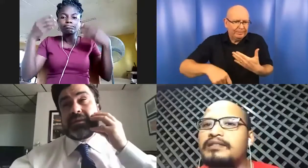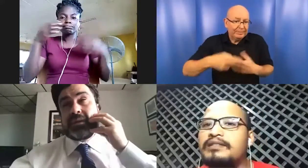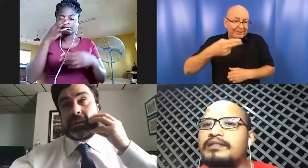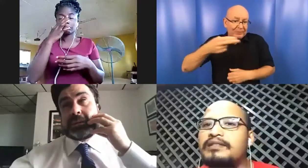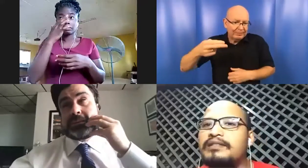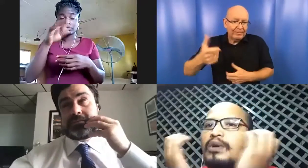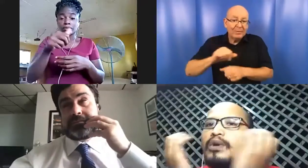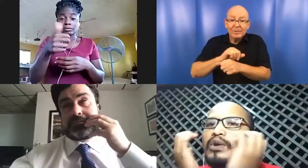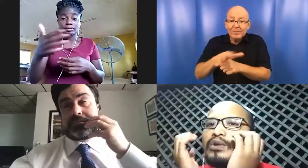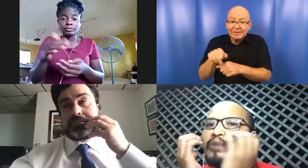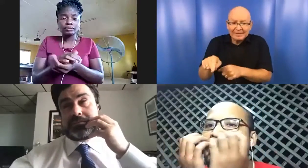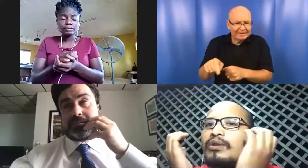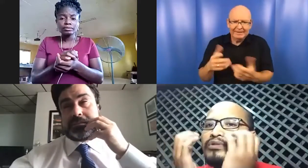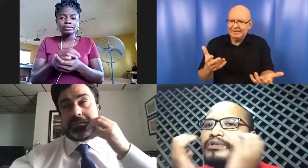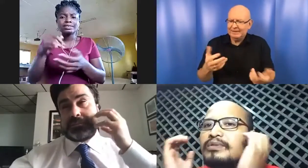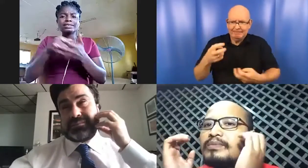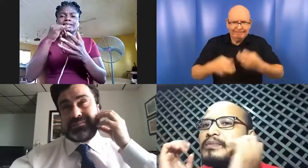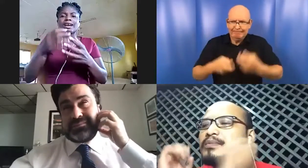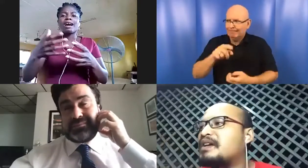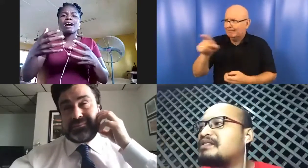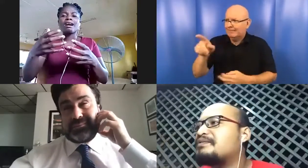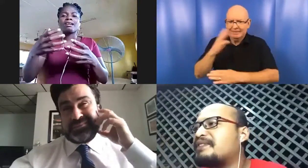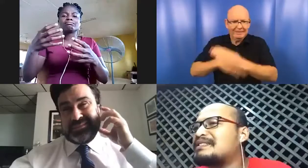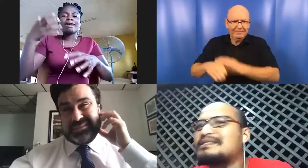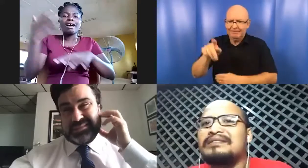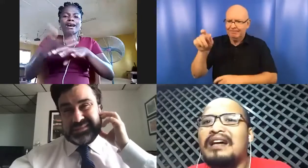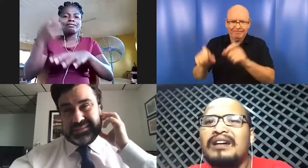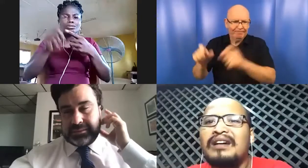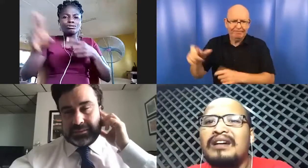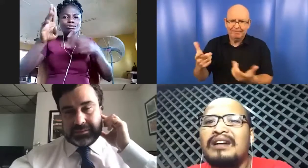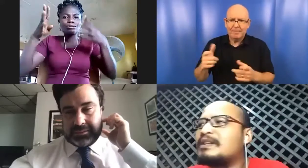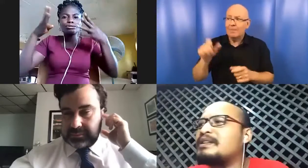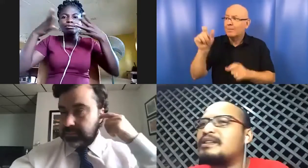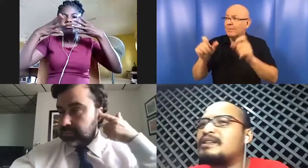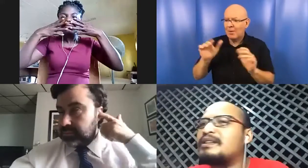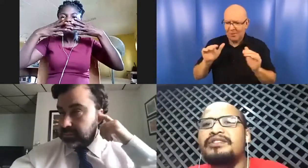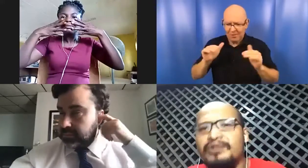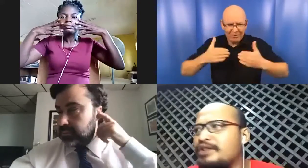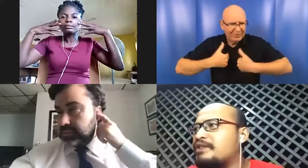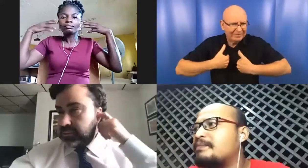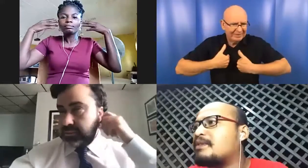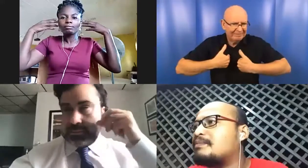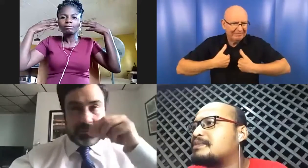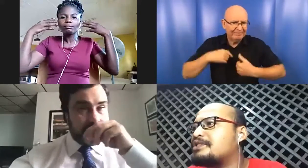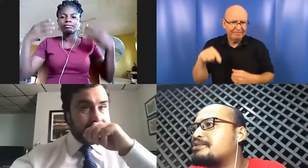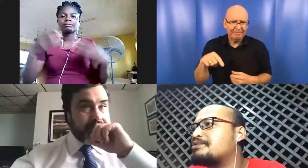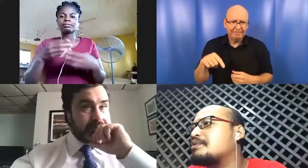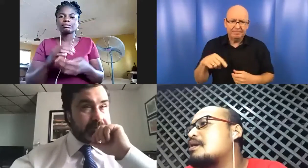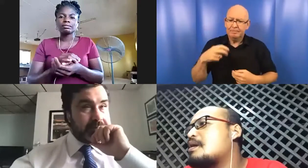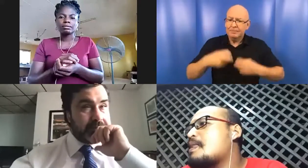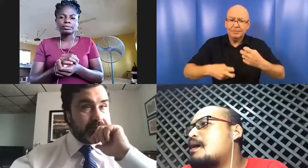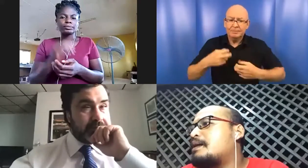hard to them to wear those because it feels uncomfortable for them in the sensory problem